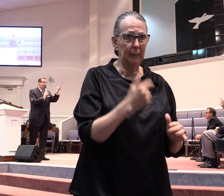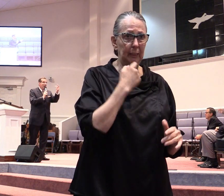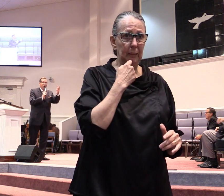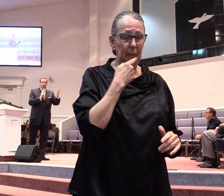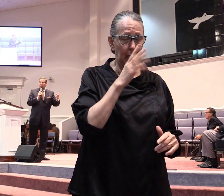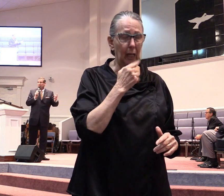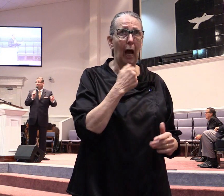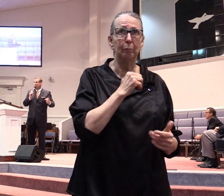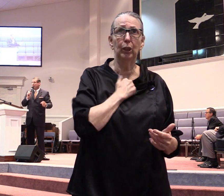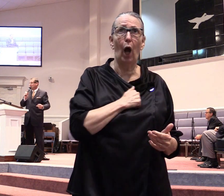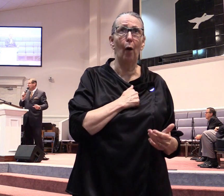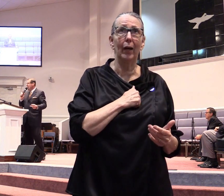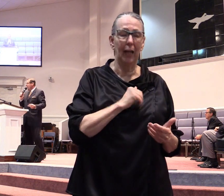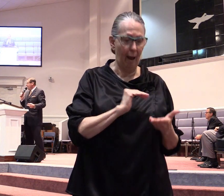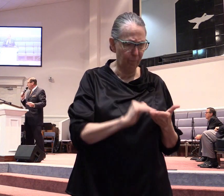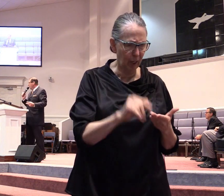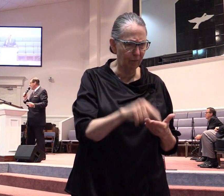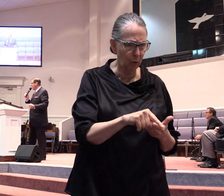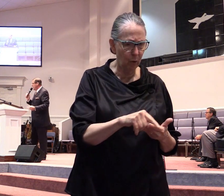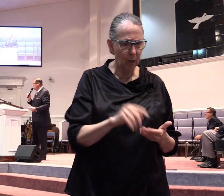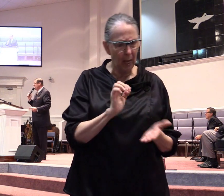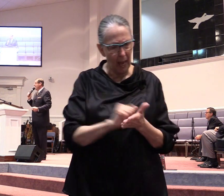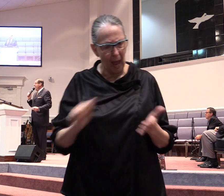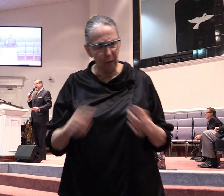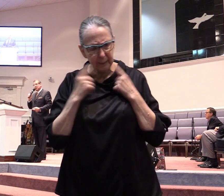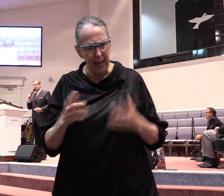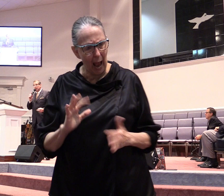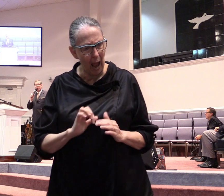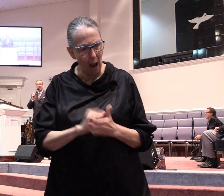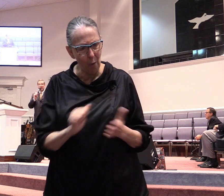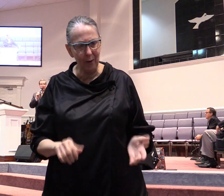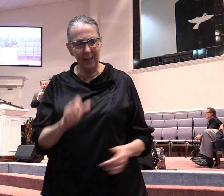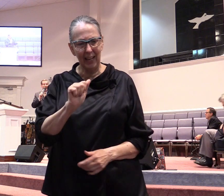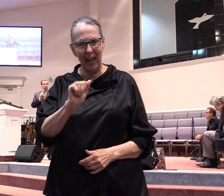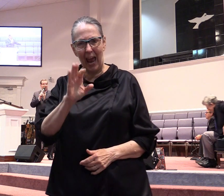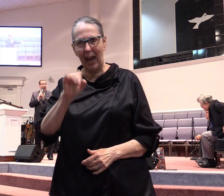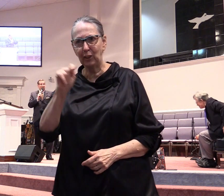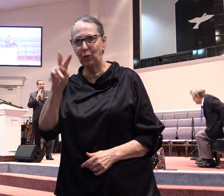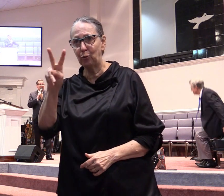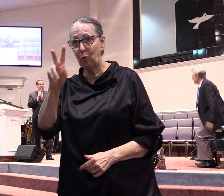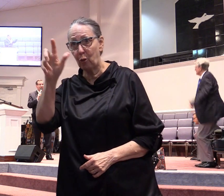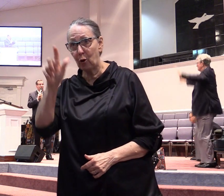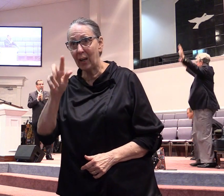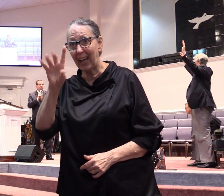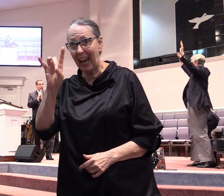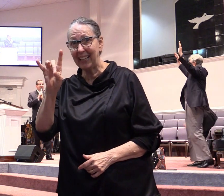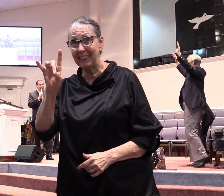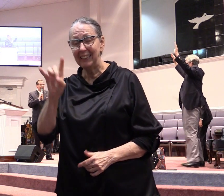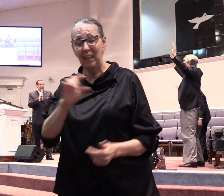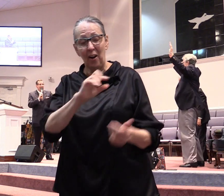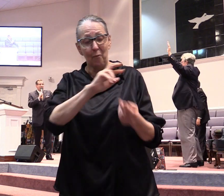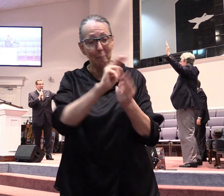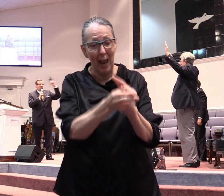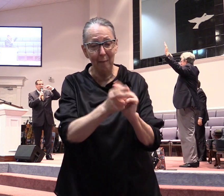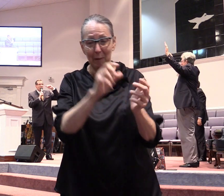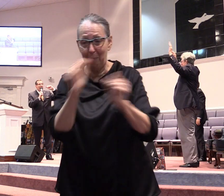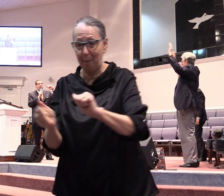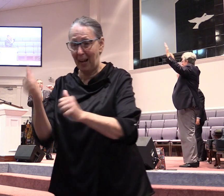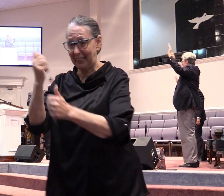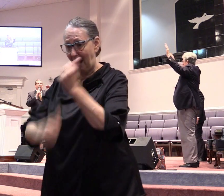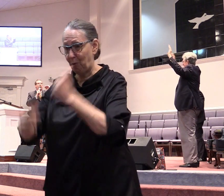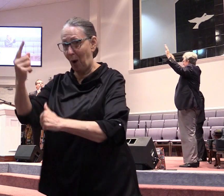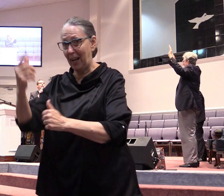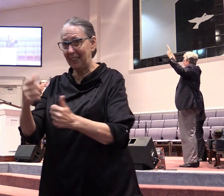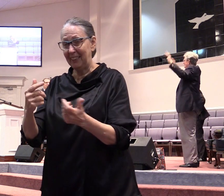preached His name. Repentance and remission. How am I going to get remitted? Acts 2:38, repent, be baptized, every one of you, in the name of Jesus